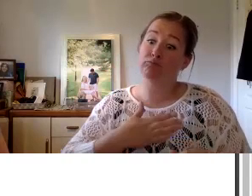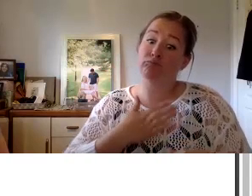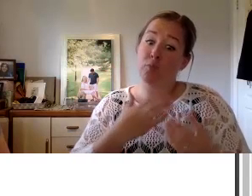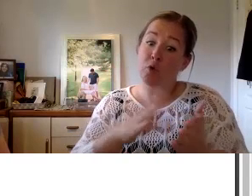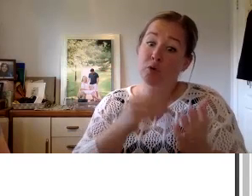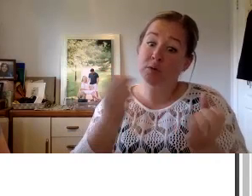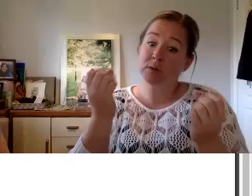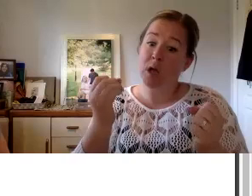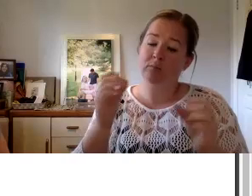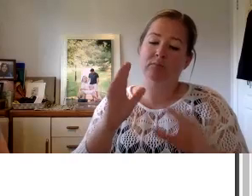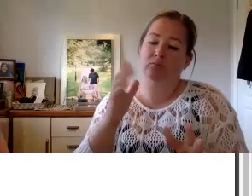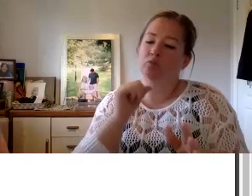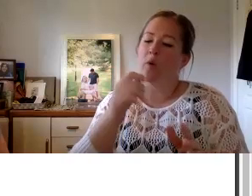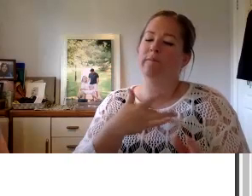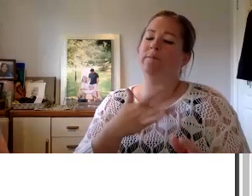communicate.